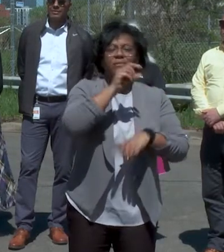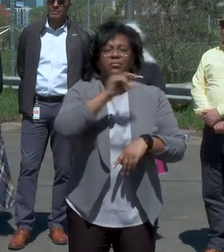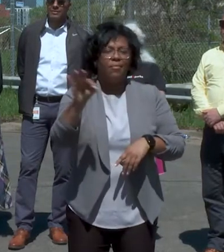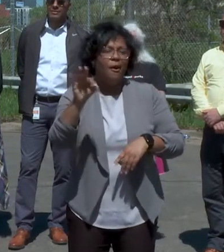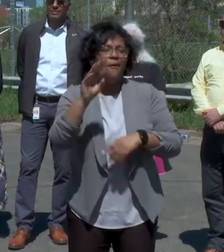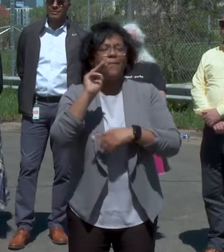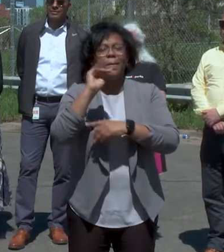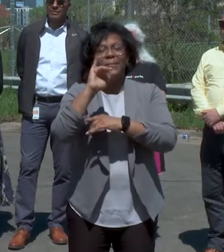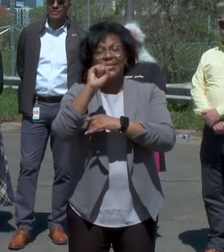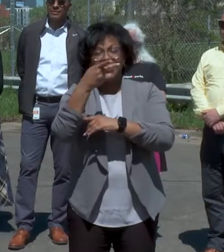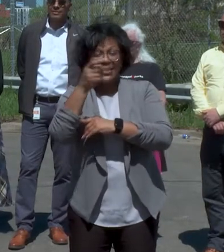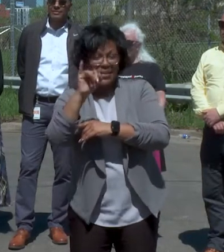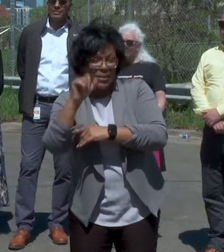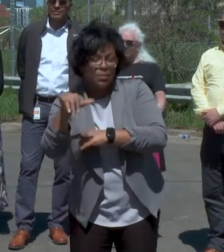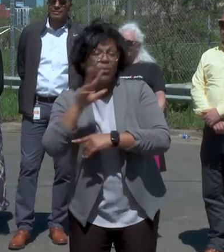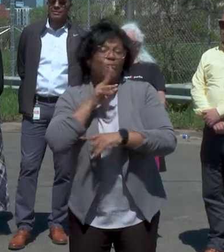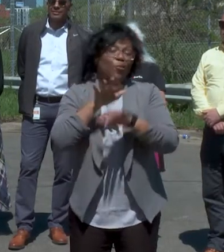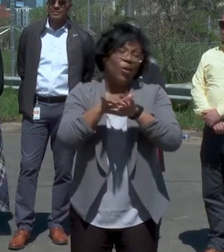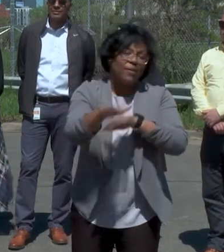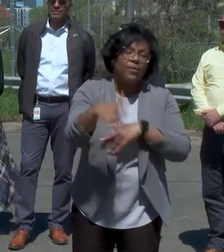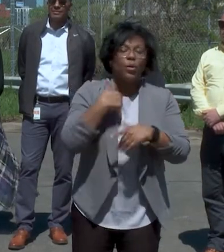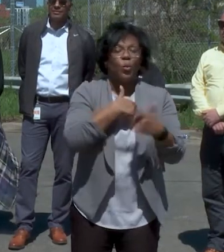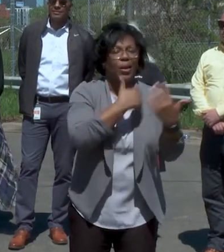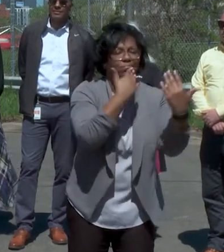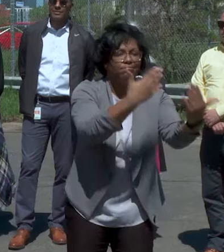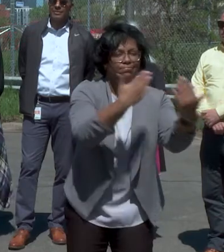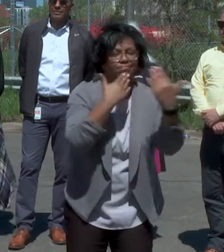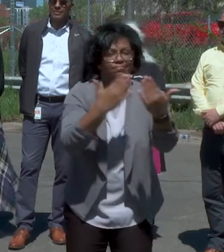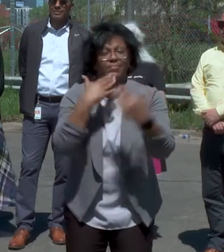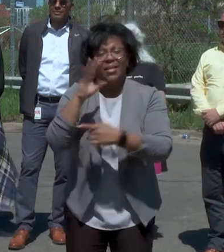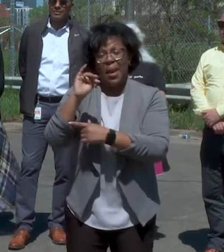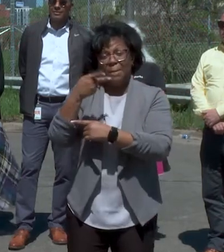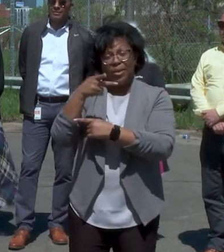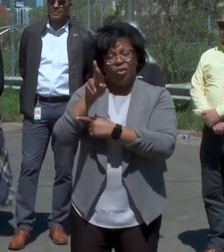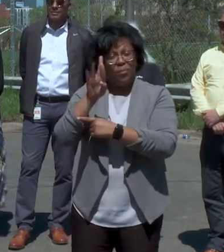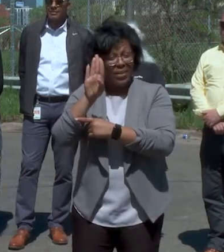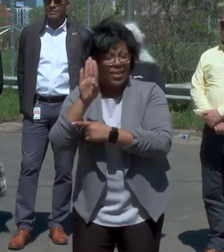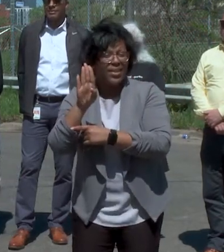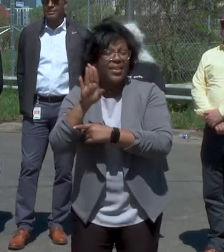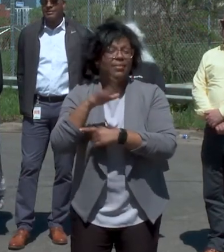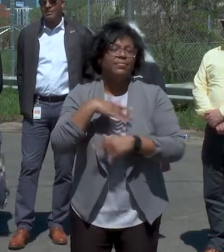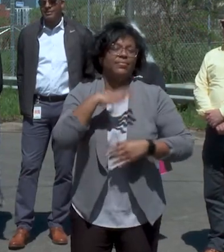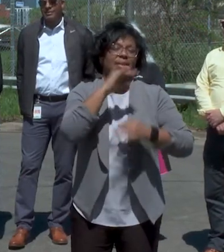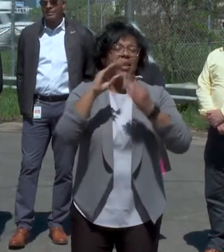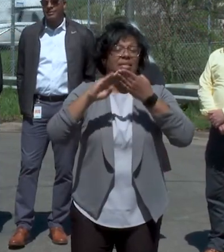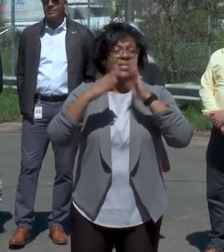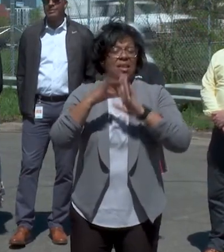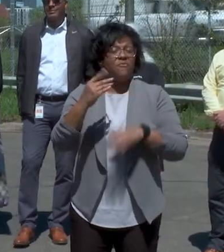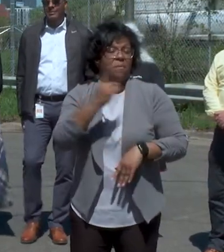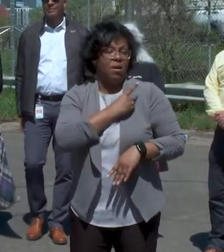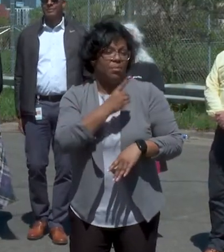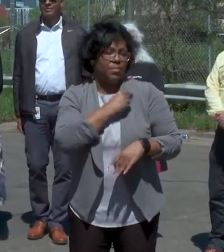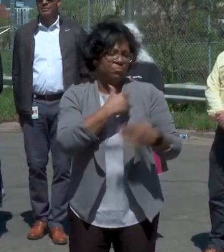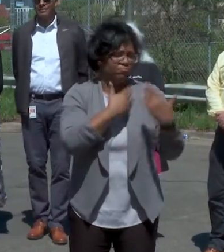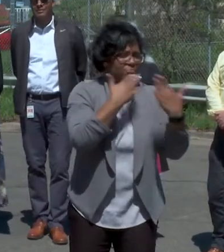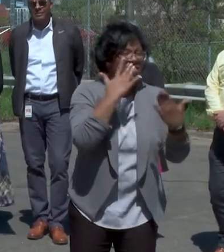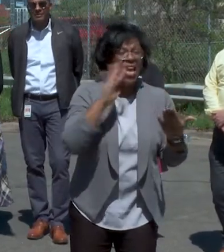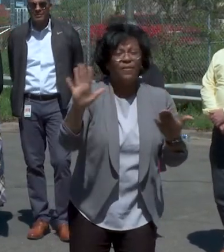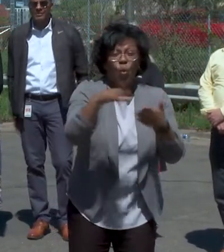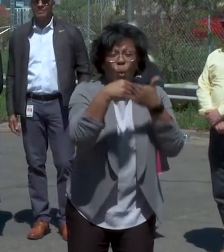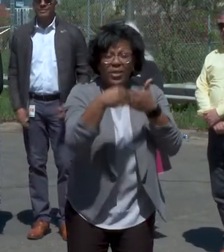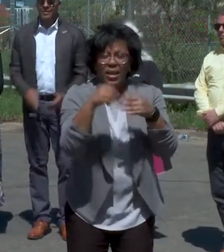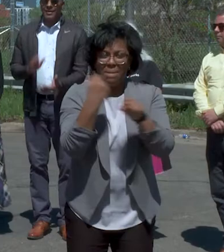Park and Recreation Board and the City of Minneapolis for your leadership and commitment to making Minneapolis more climate resilient.